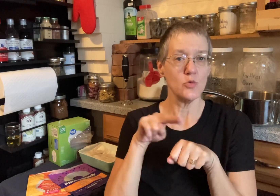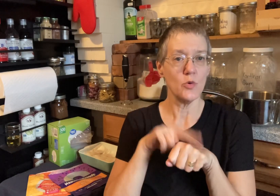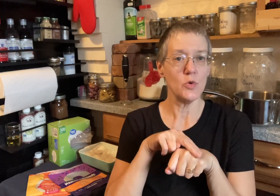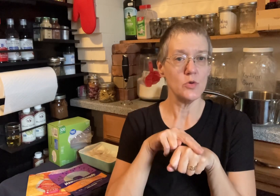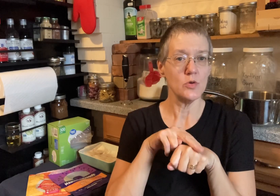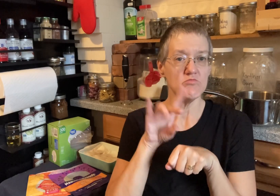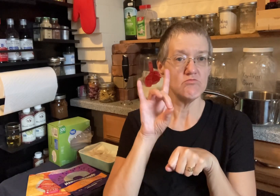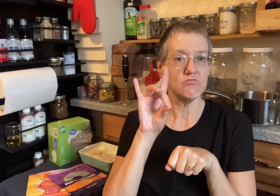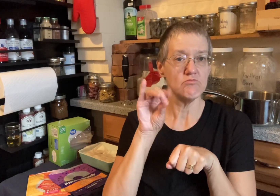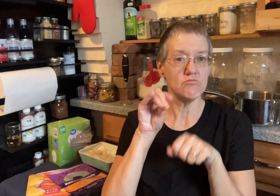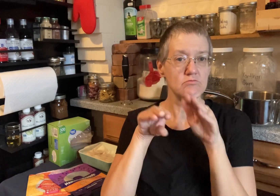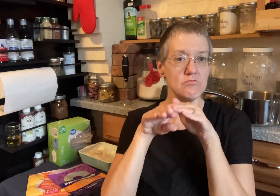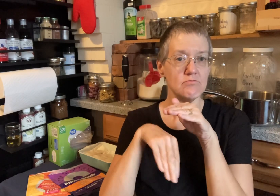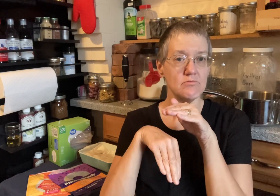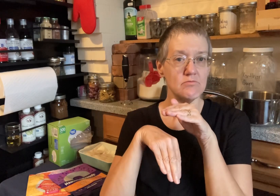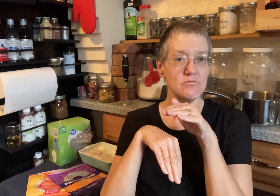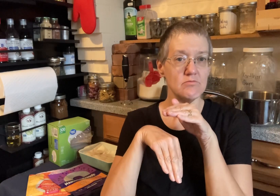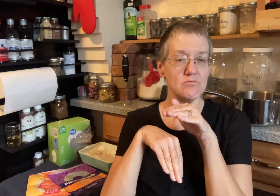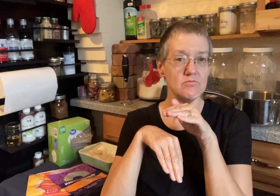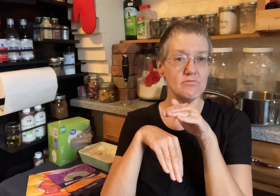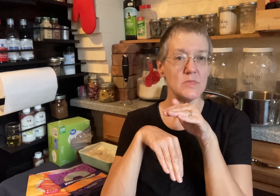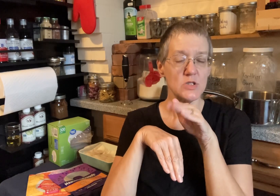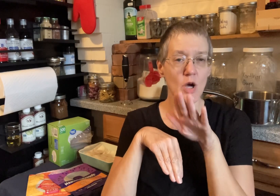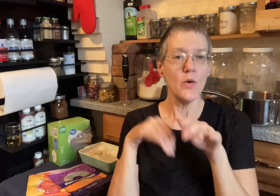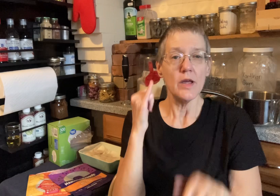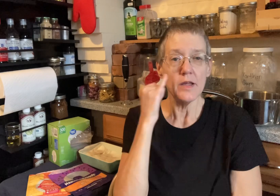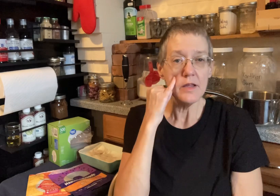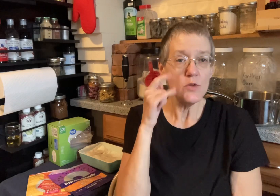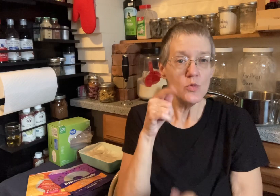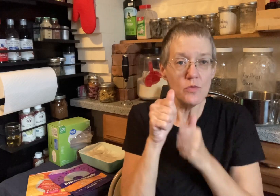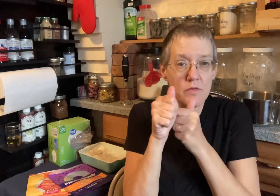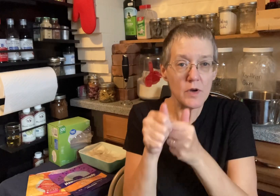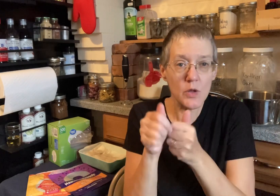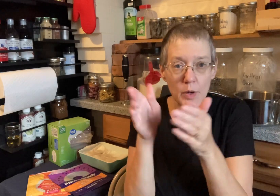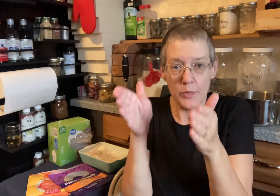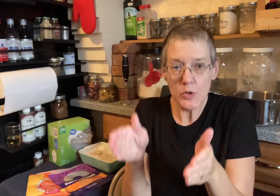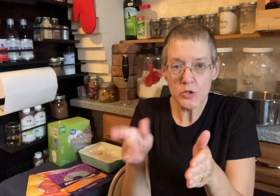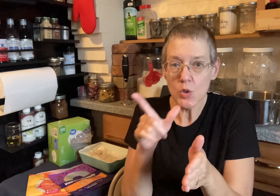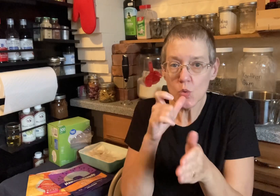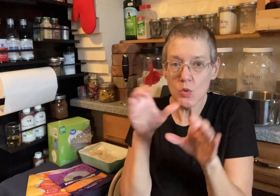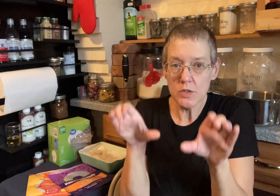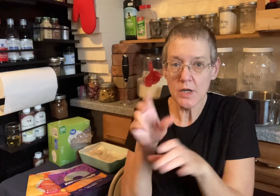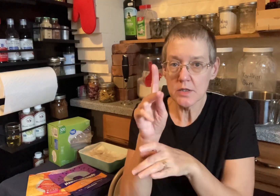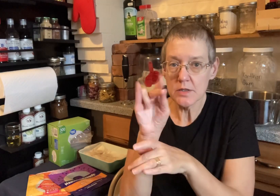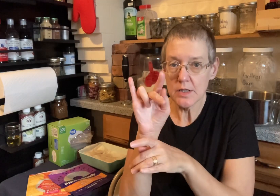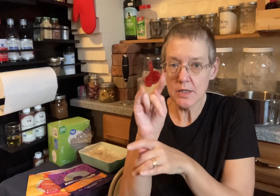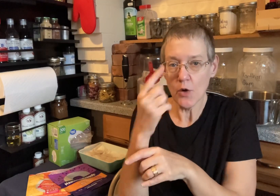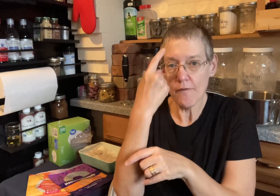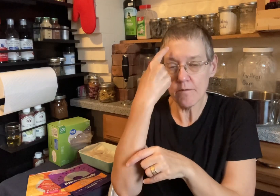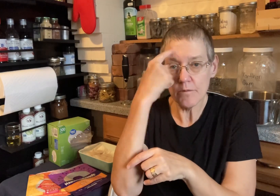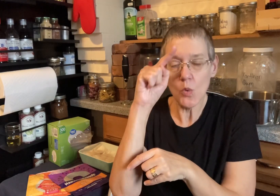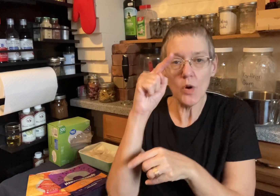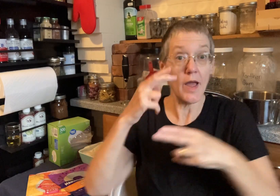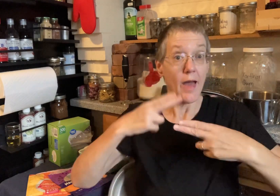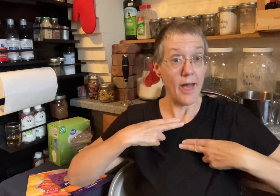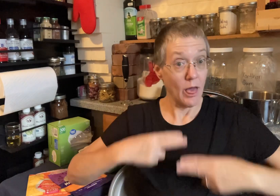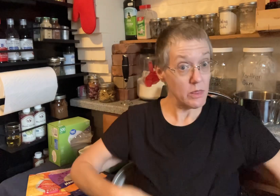is going to be back to normal. It's going to be below 80. So if you're following somebody who's doing keto for